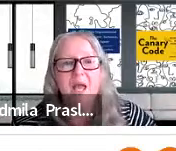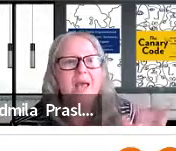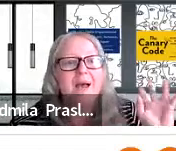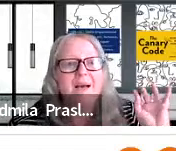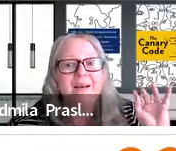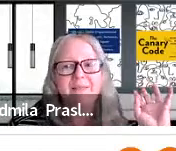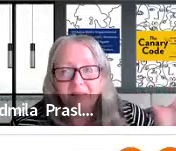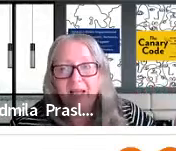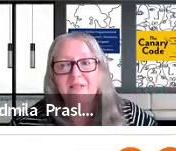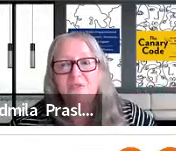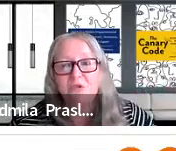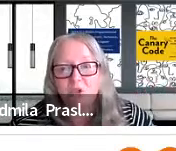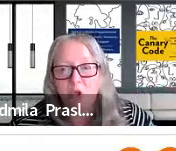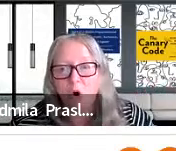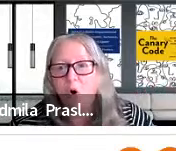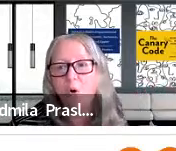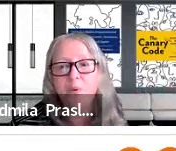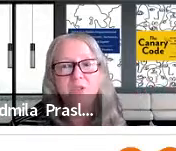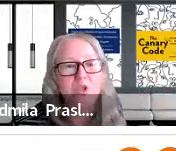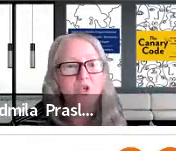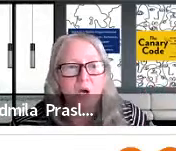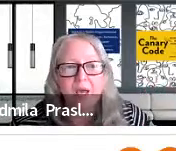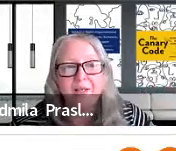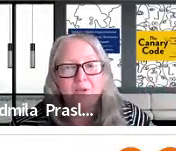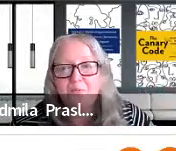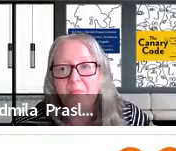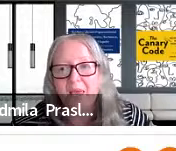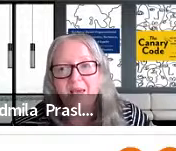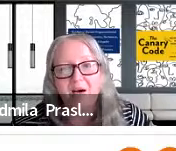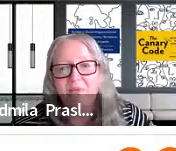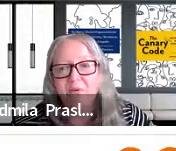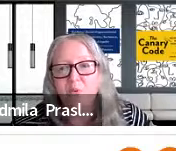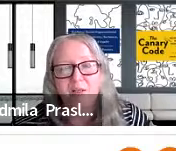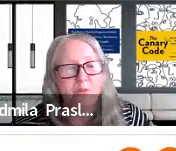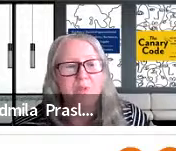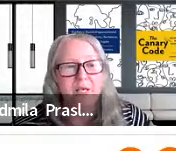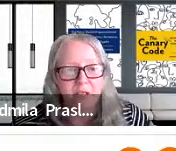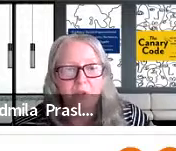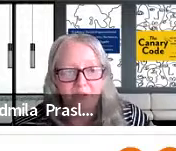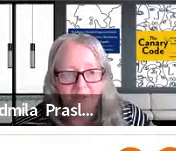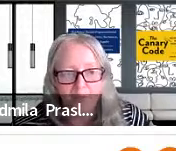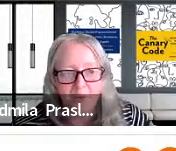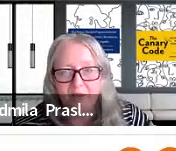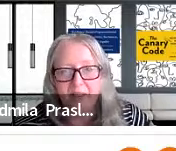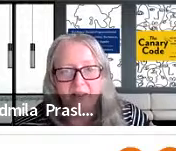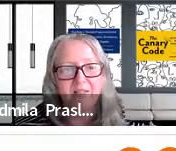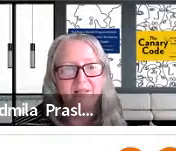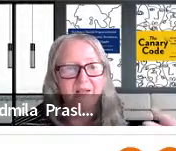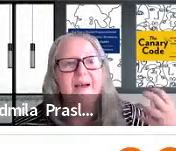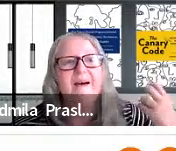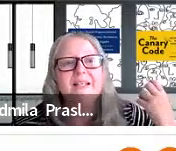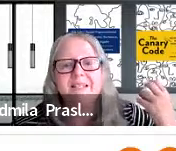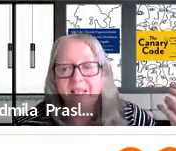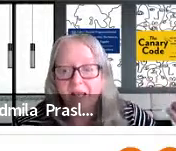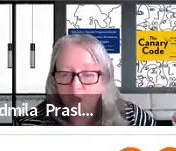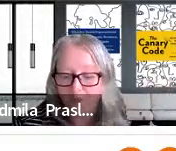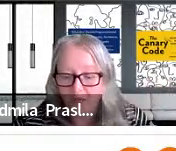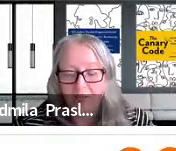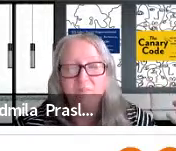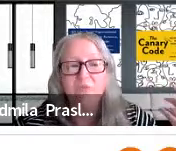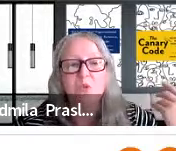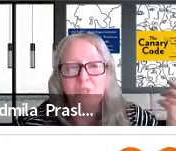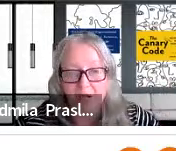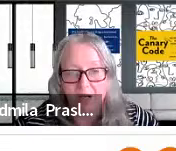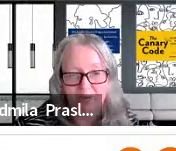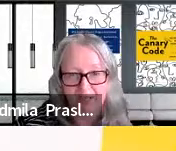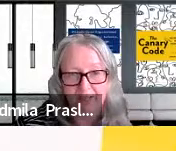But let's stop trying to make everyone look like a neurotypical, and let's start